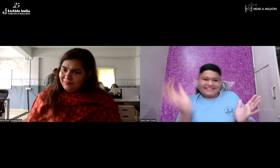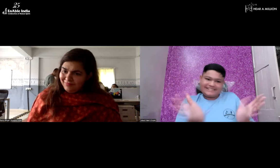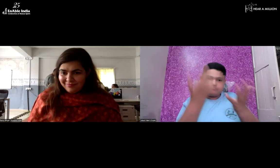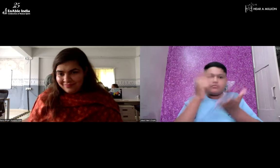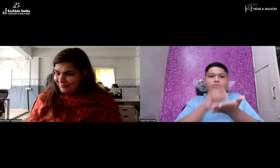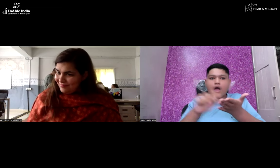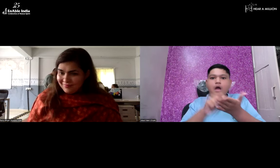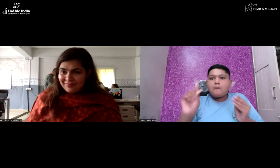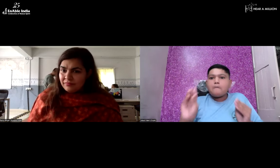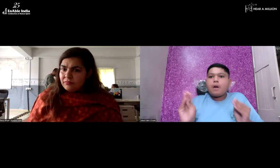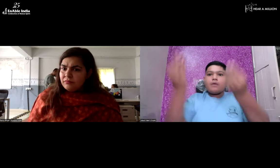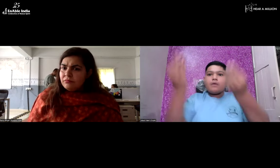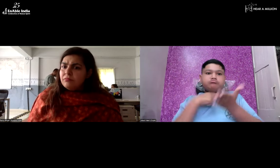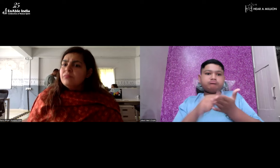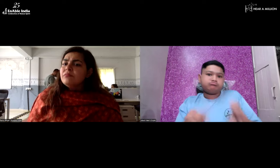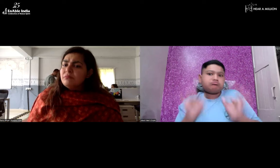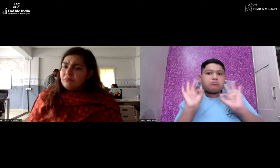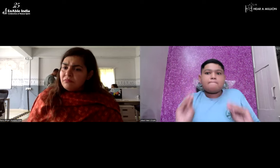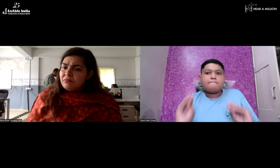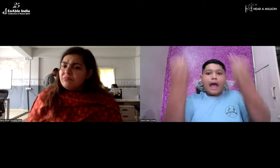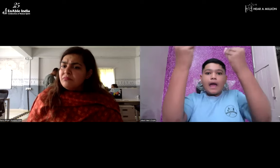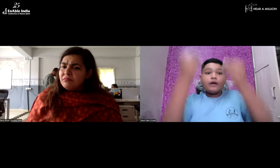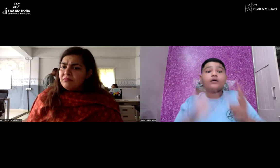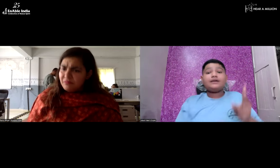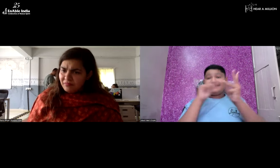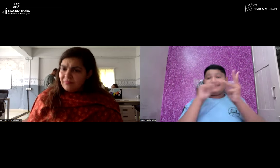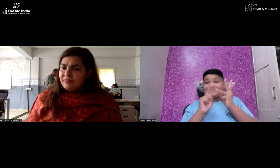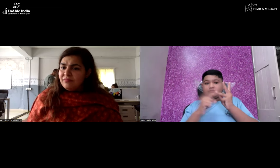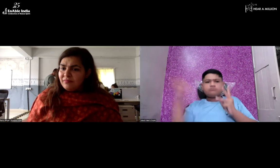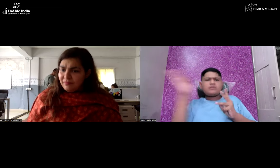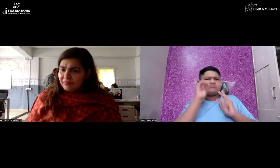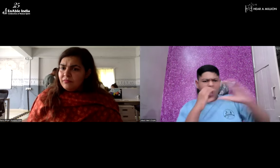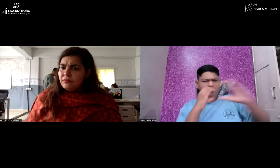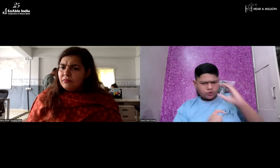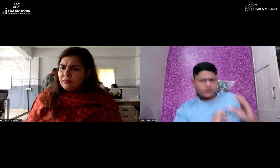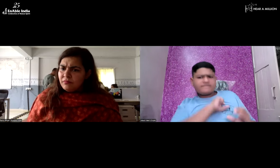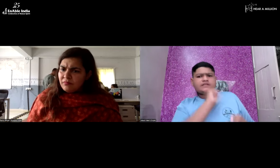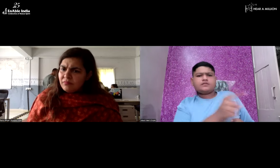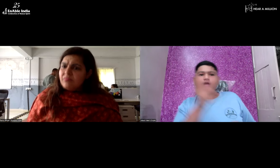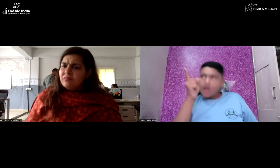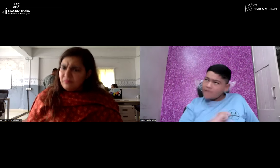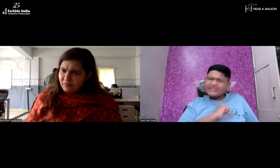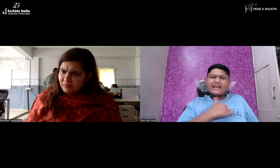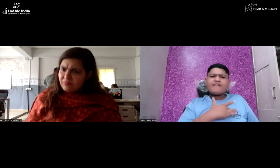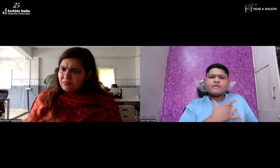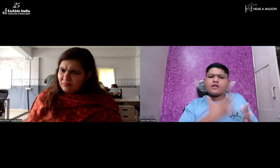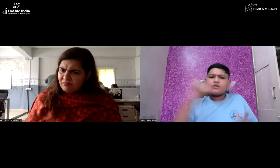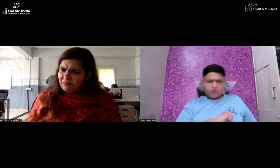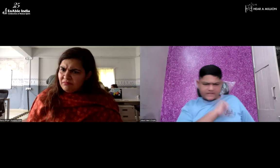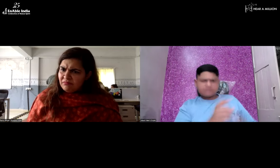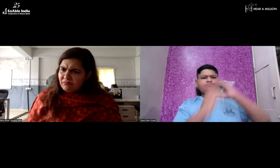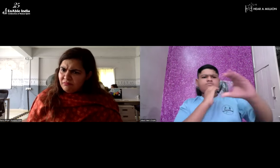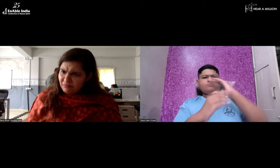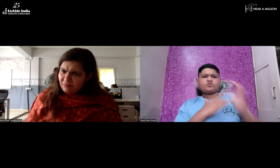and people always sympathize with them, but I want to like bring about the change that they get that